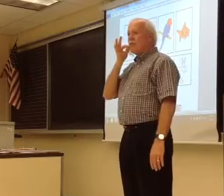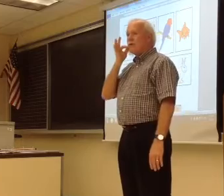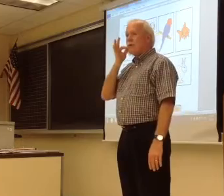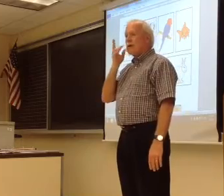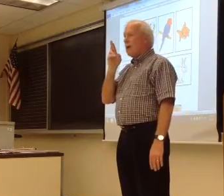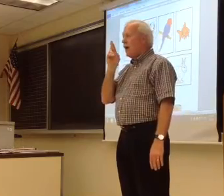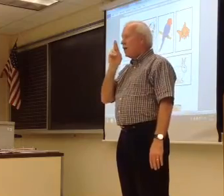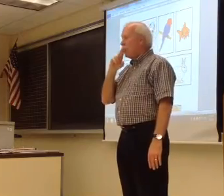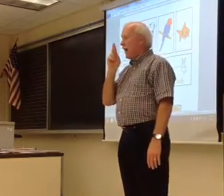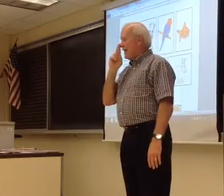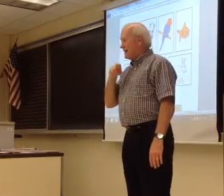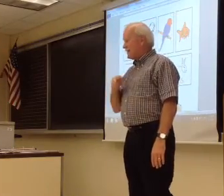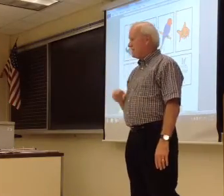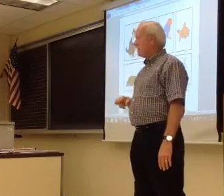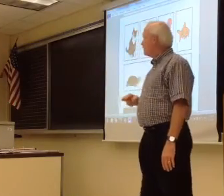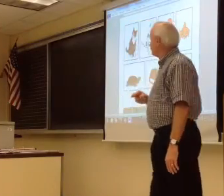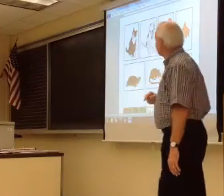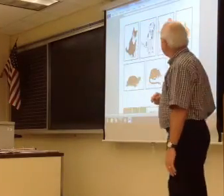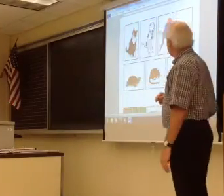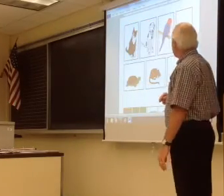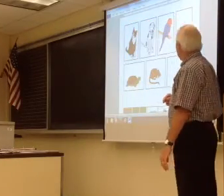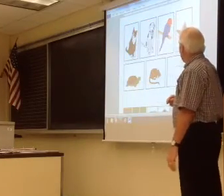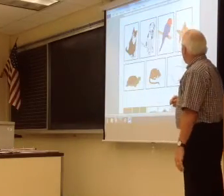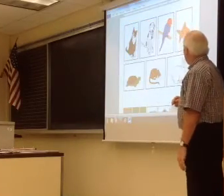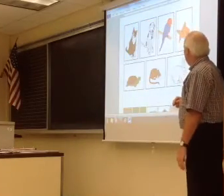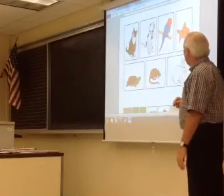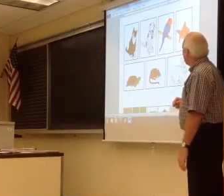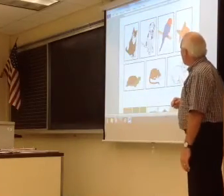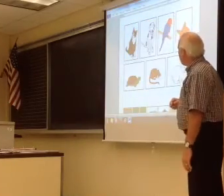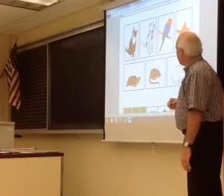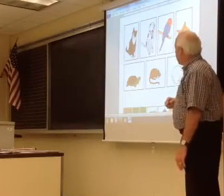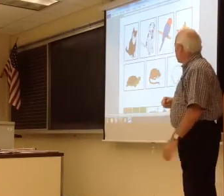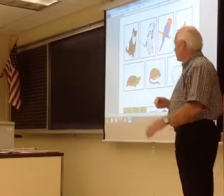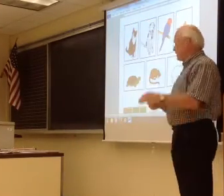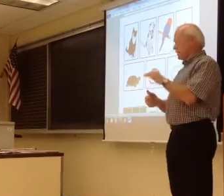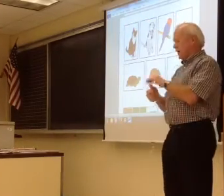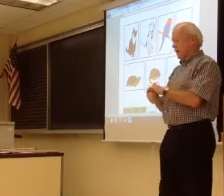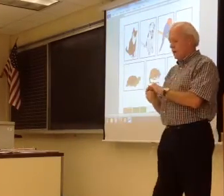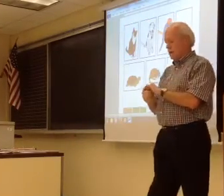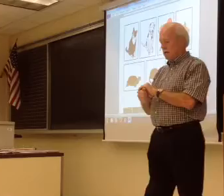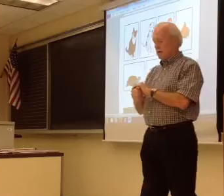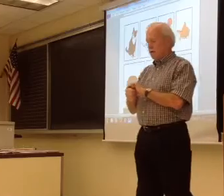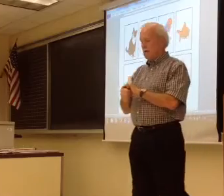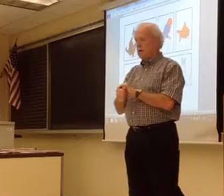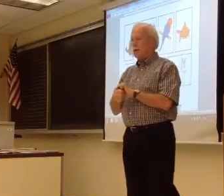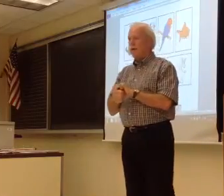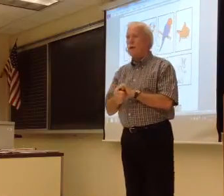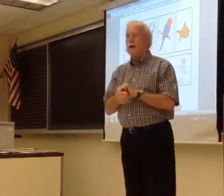fruit rats. And over there is a